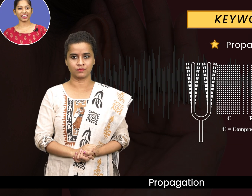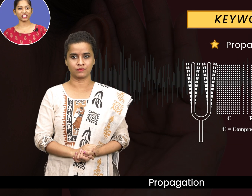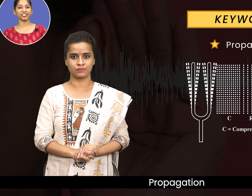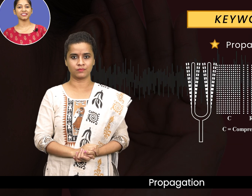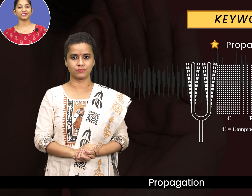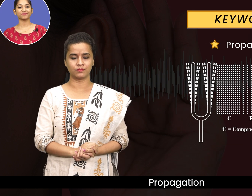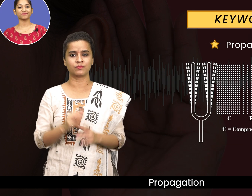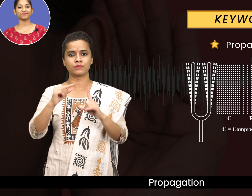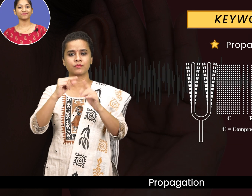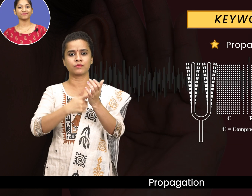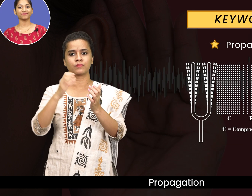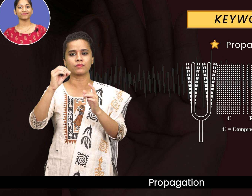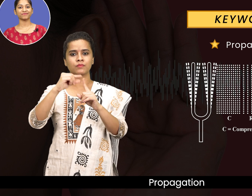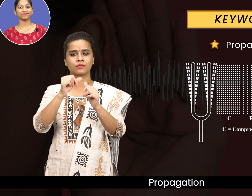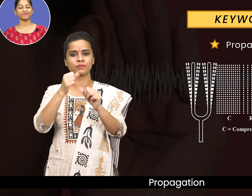propagation,